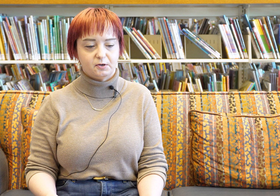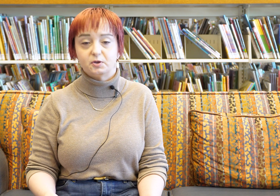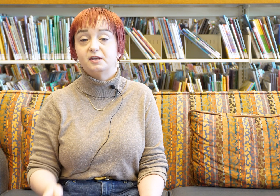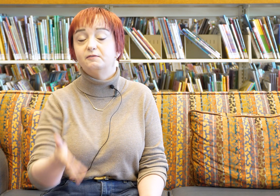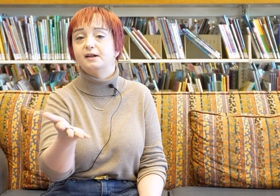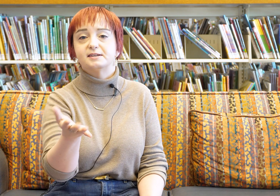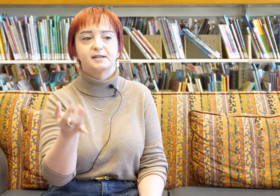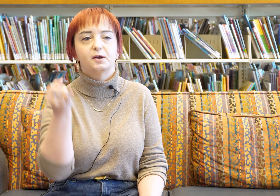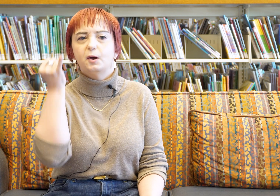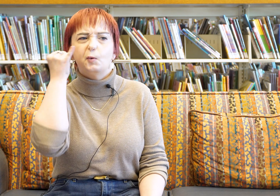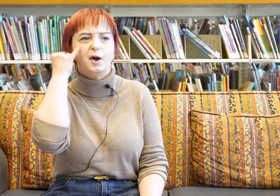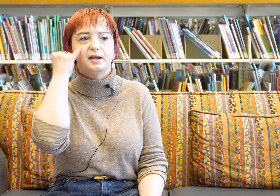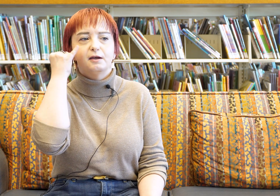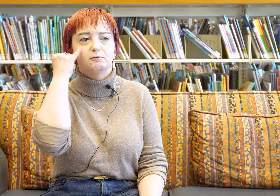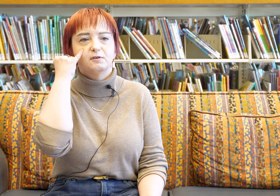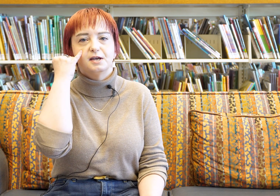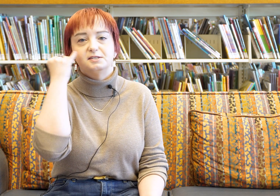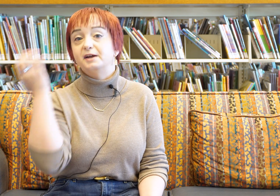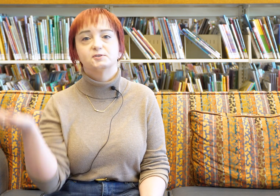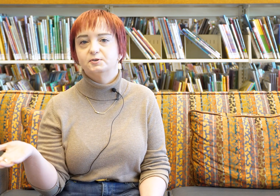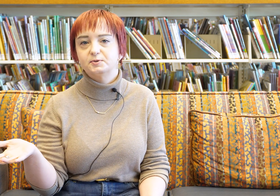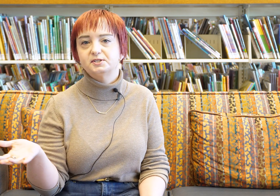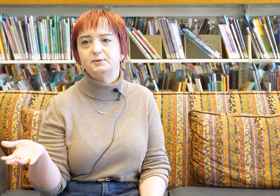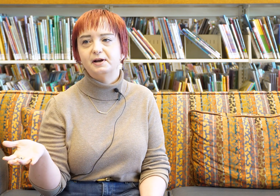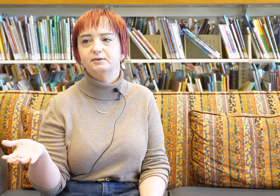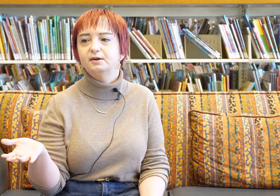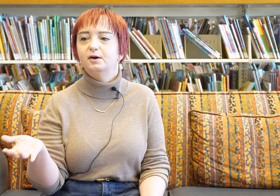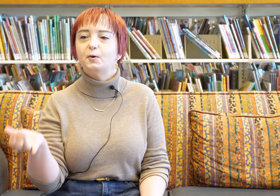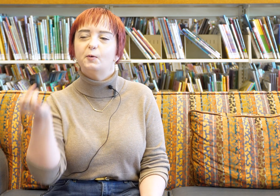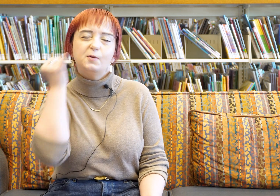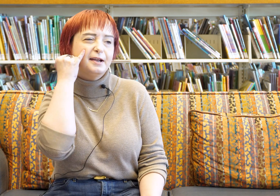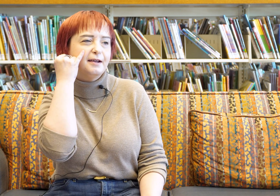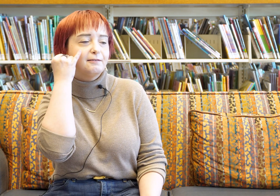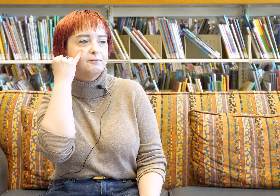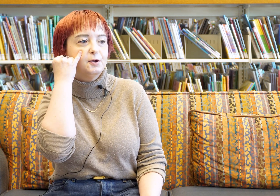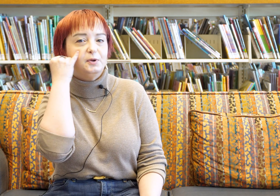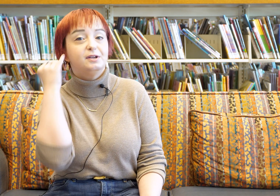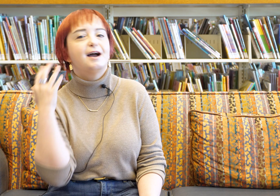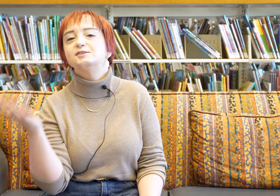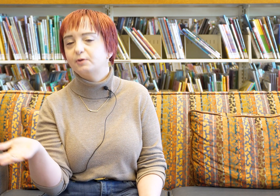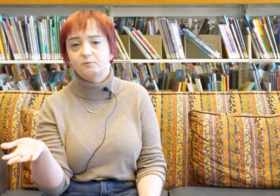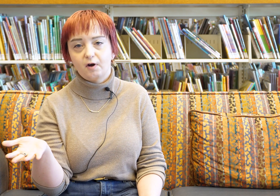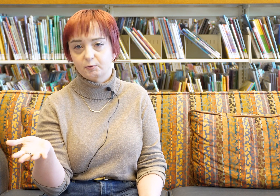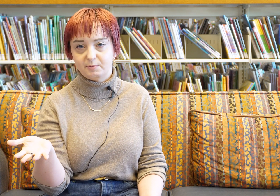You can think of it as like, what if dinosaurs were still around? Or what if we could eat ice cream for all 3 meals a